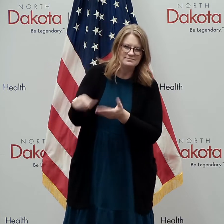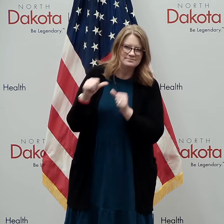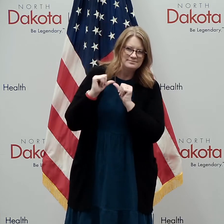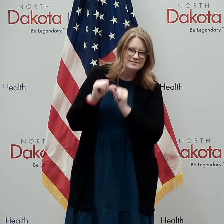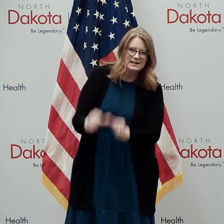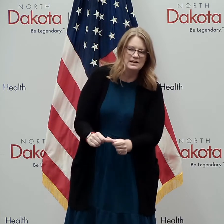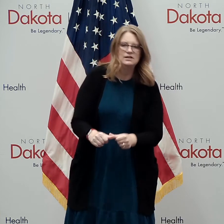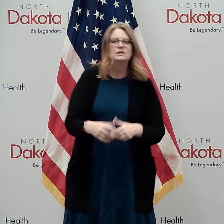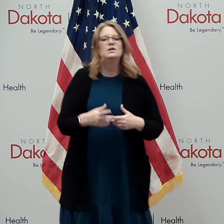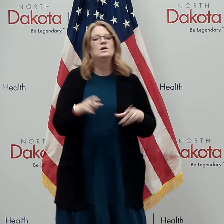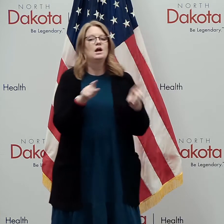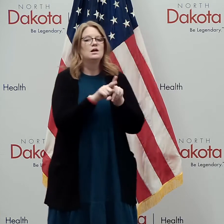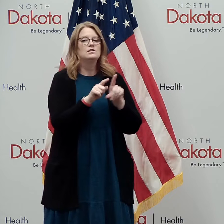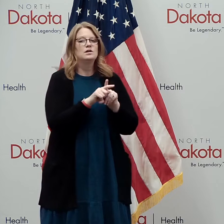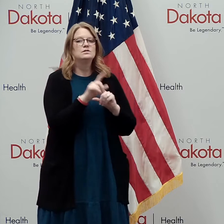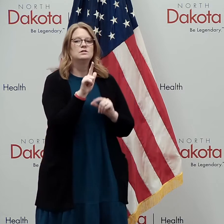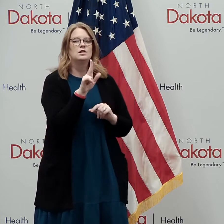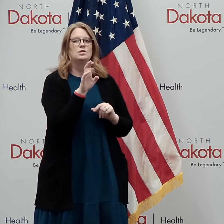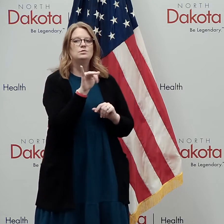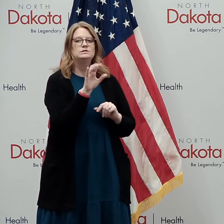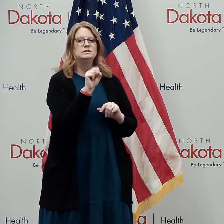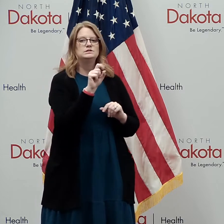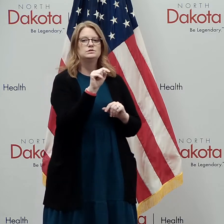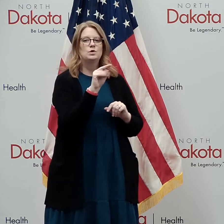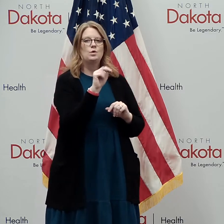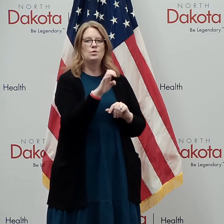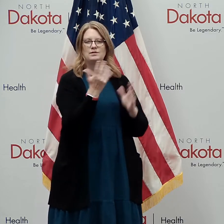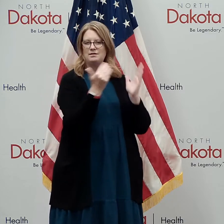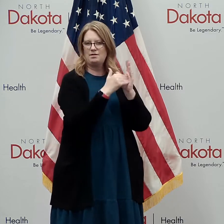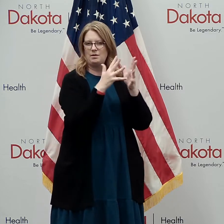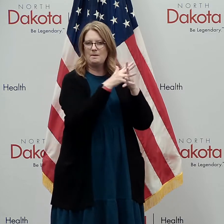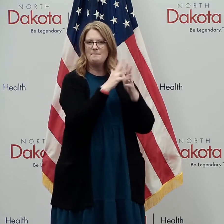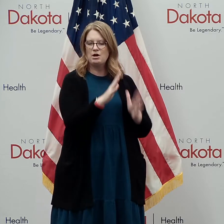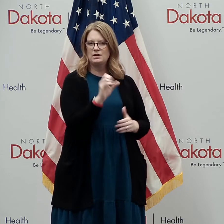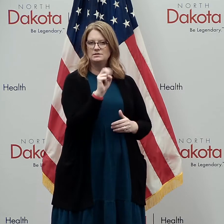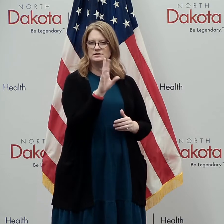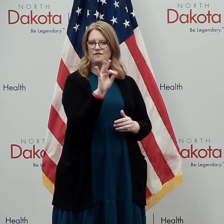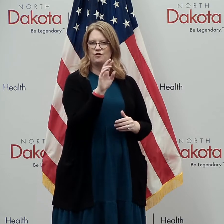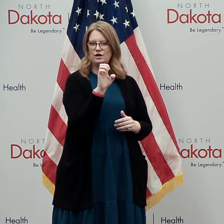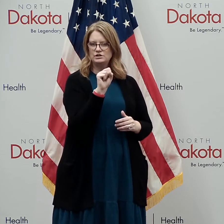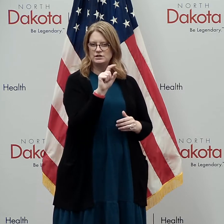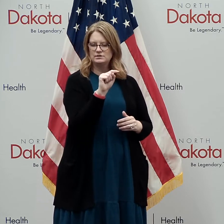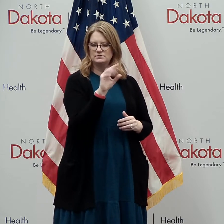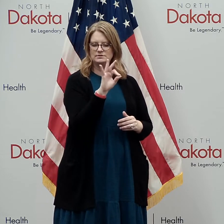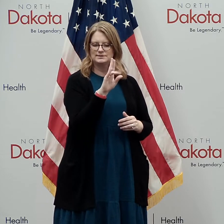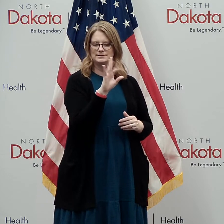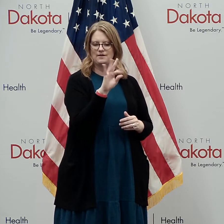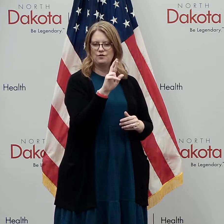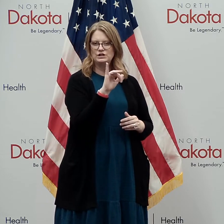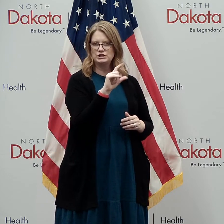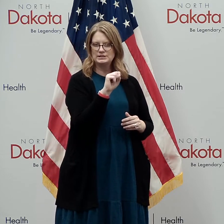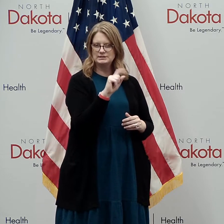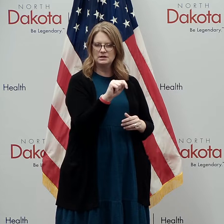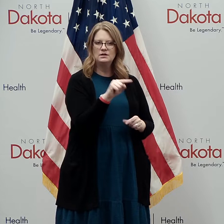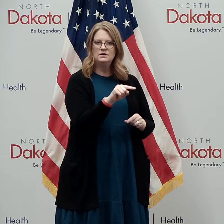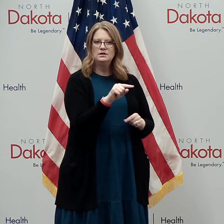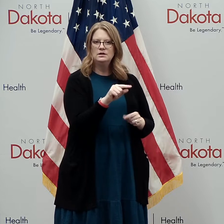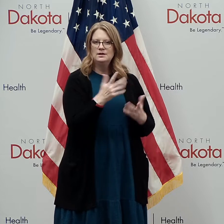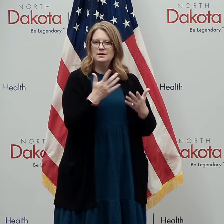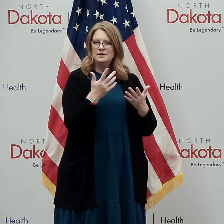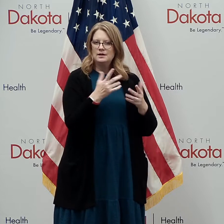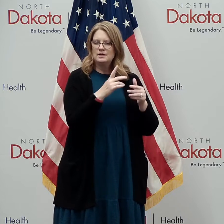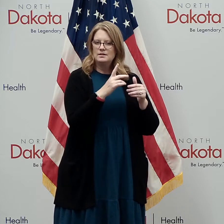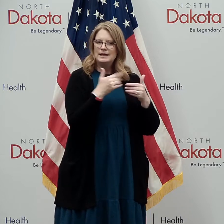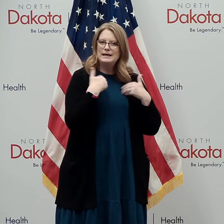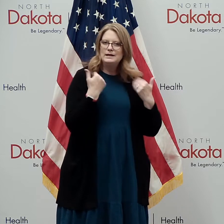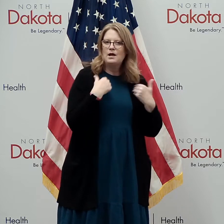same time in the late 1800s, Lucy Stone, another American suffragist, said, "I think with never-ending gratitude that the young women of